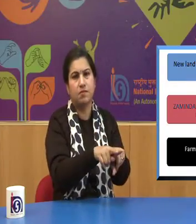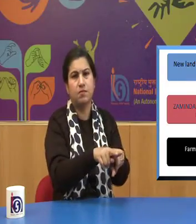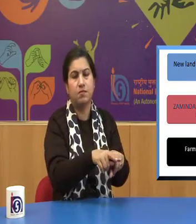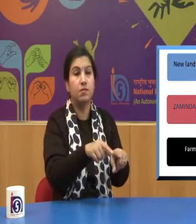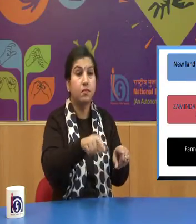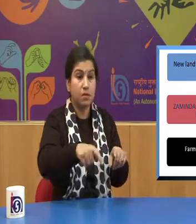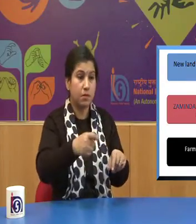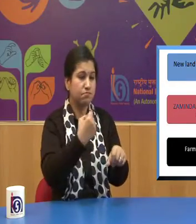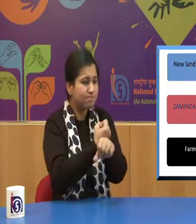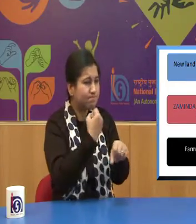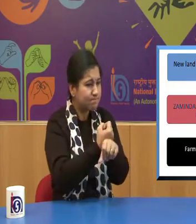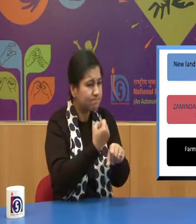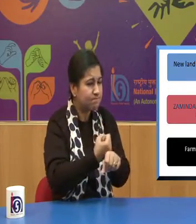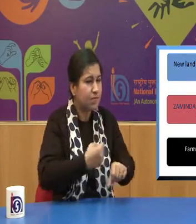from moneylenders.